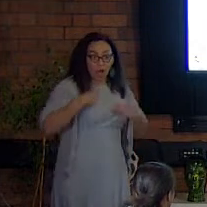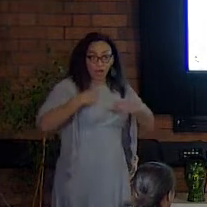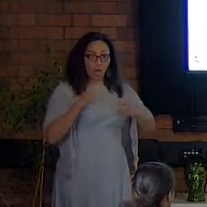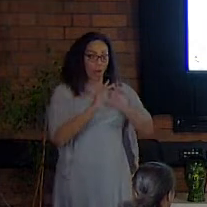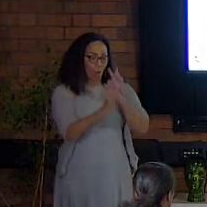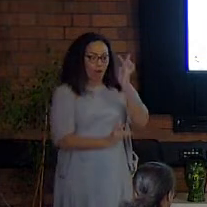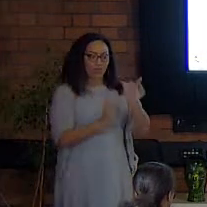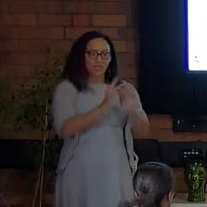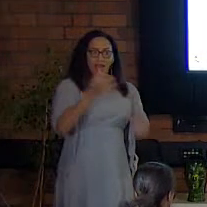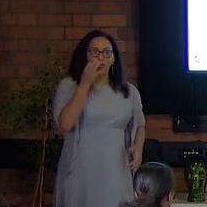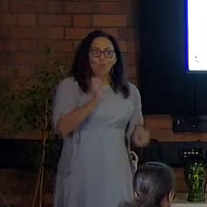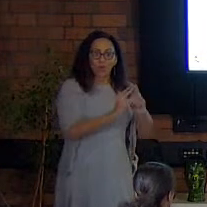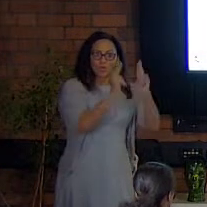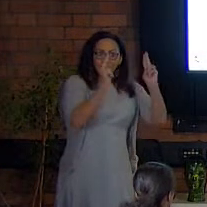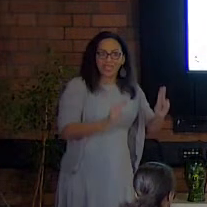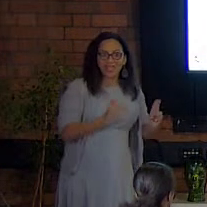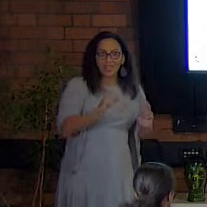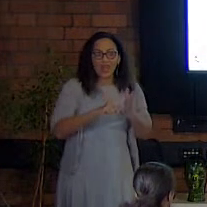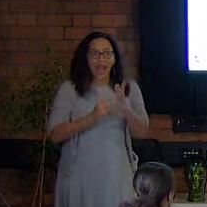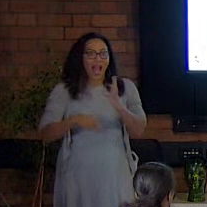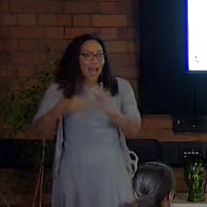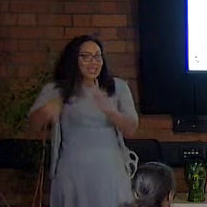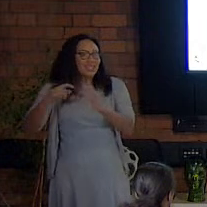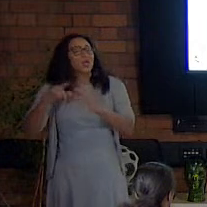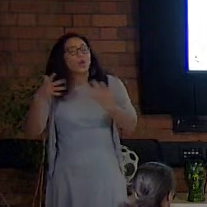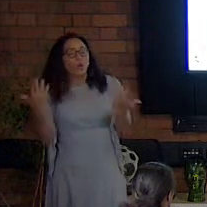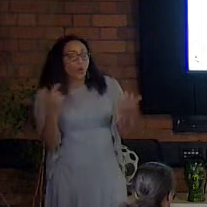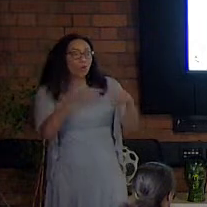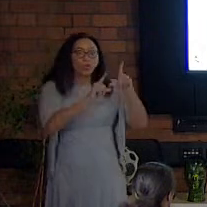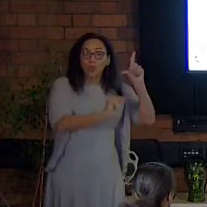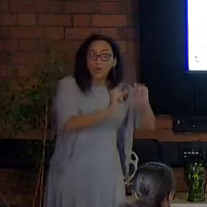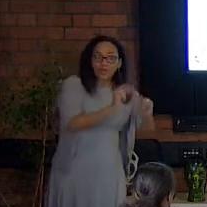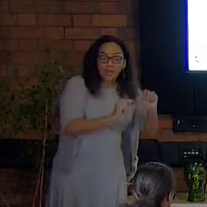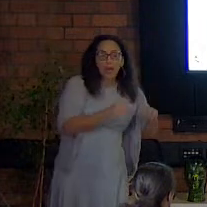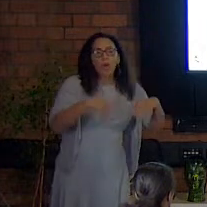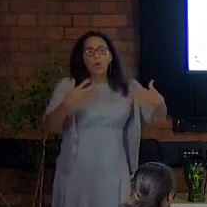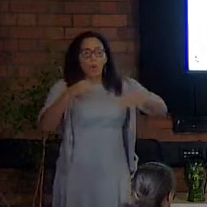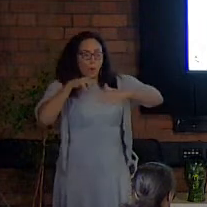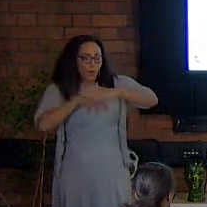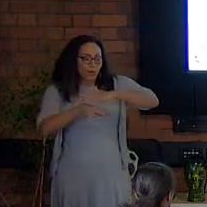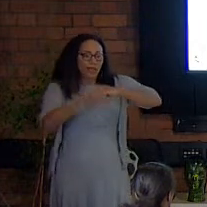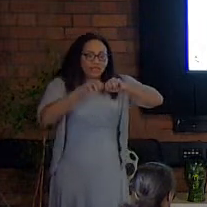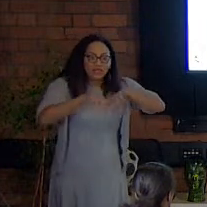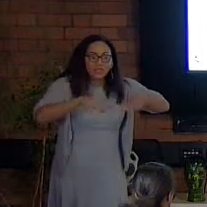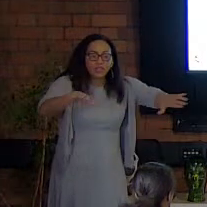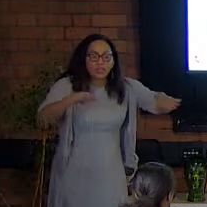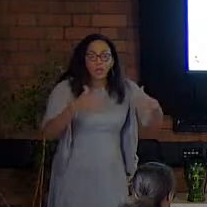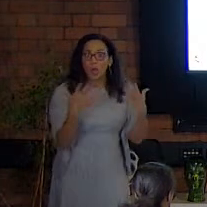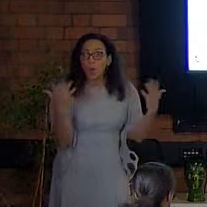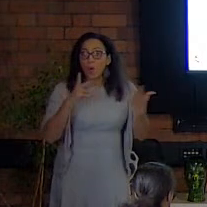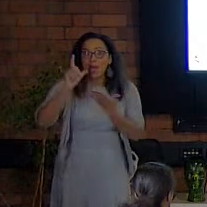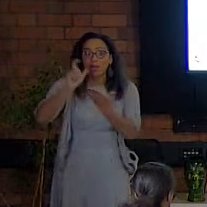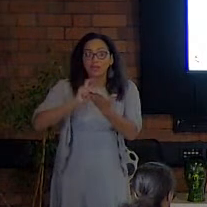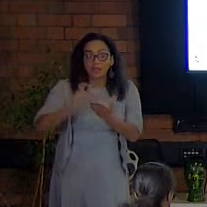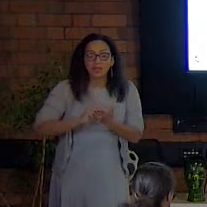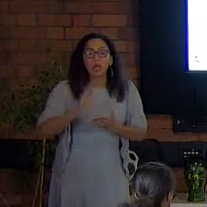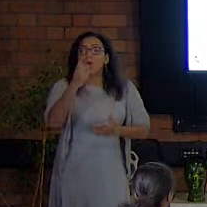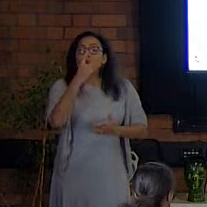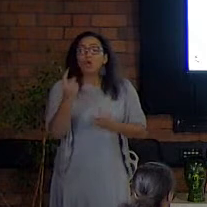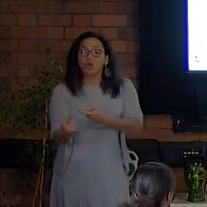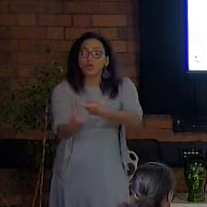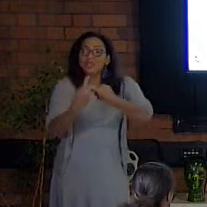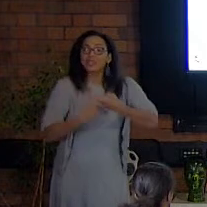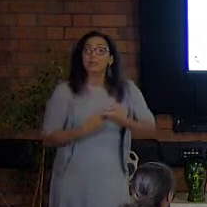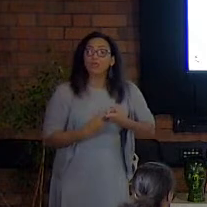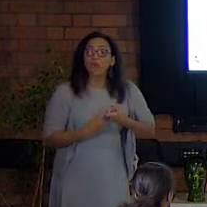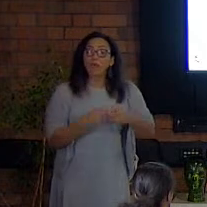watershed.co.uk/studio, at PM Studio UK on Twitter, or at Pervasive Media Studio on Instagram, or by subscribing to this YouTube channel if you're